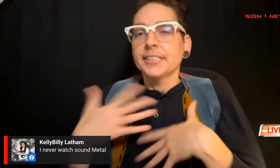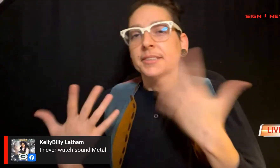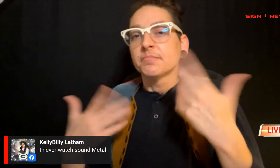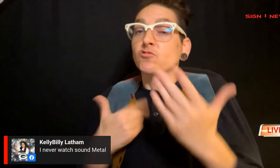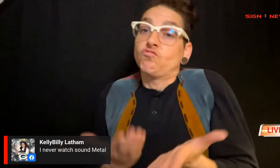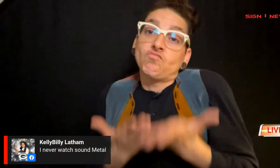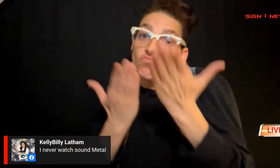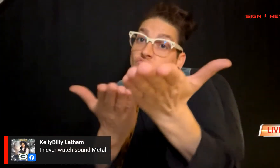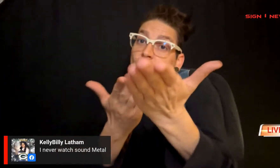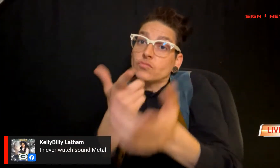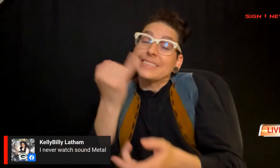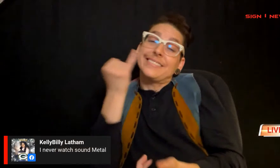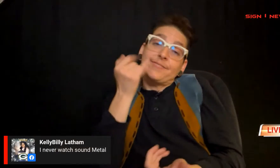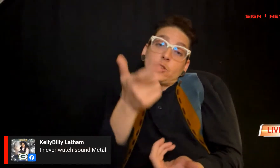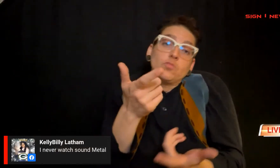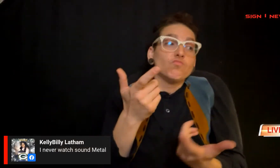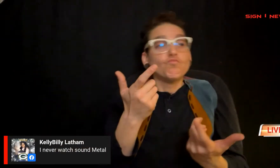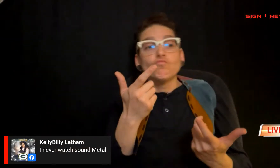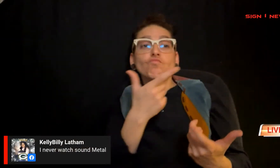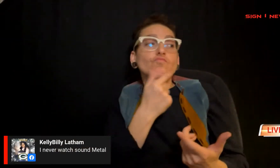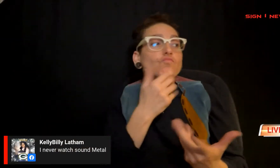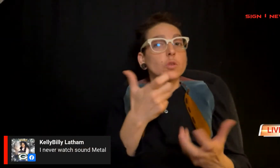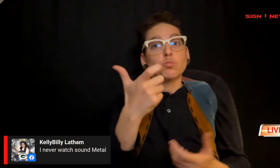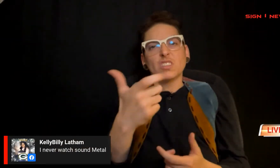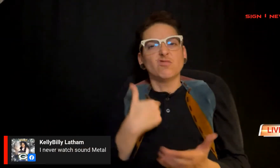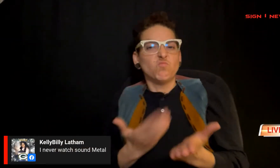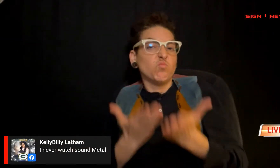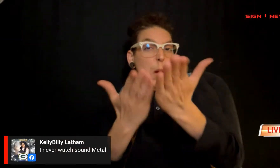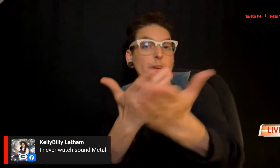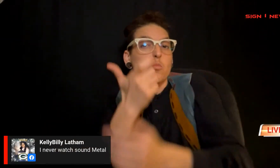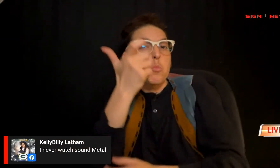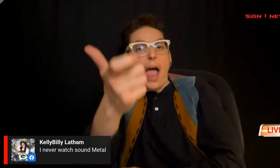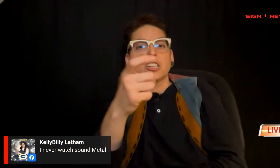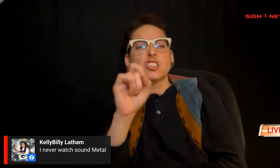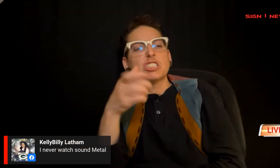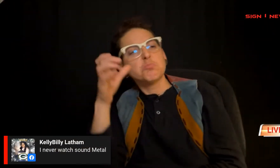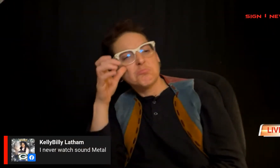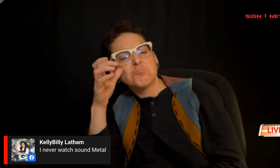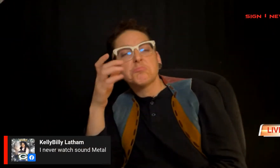Oh, she said, I never saw The Sound of Metal. I definitely suggest that you do it.